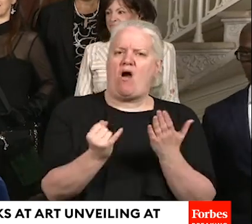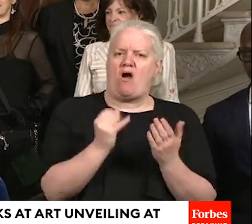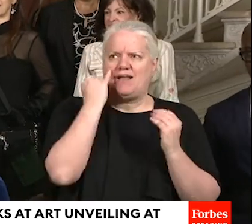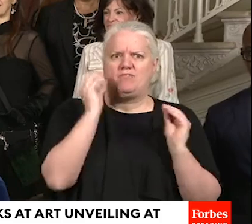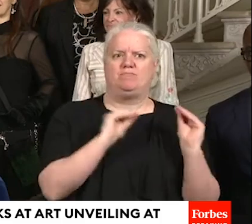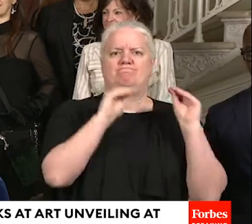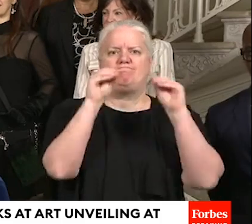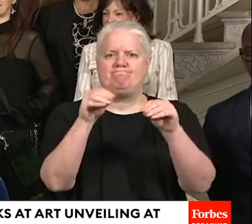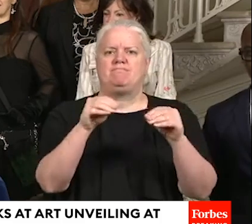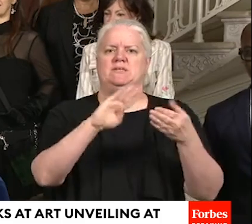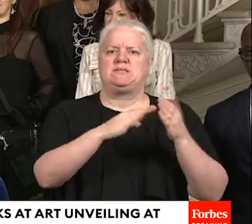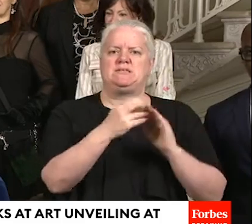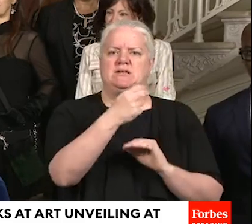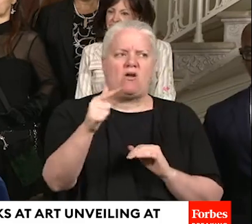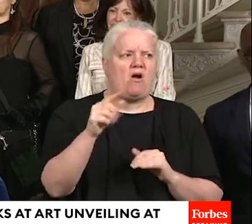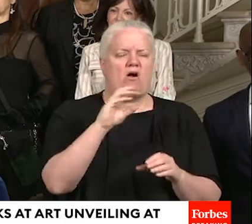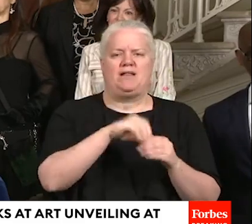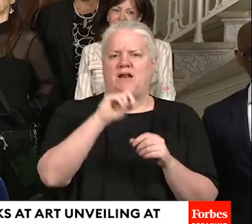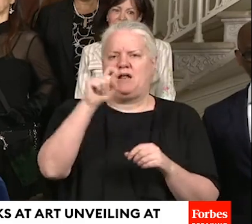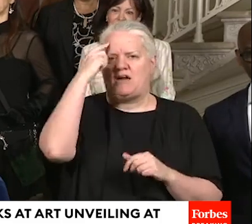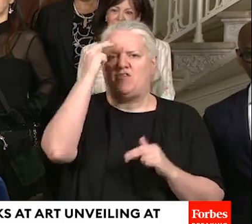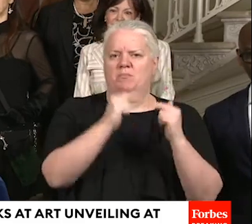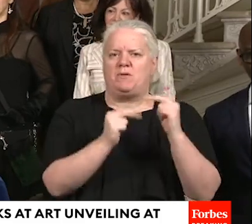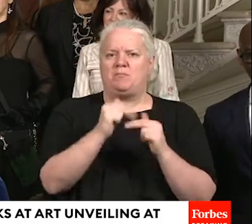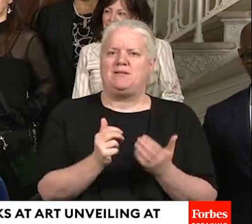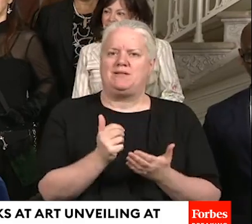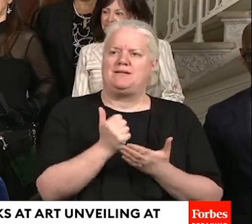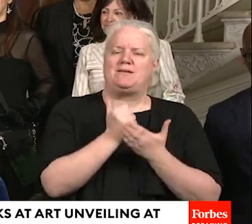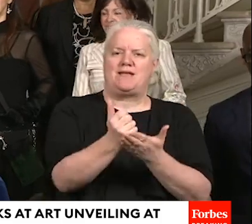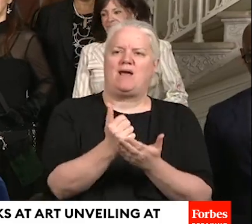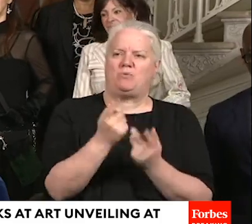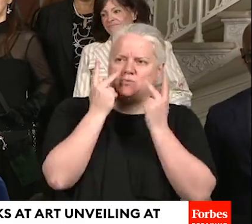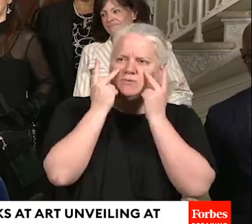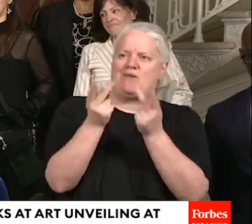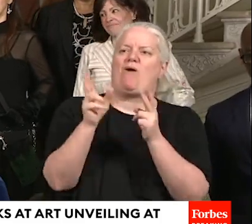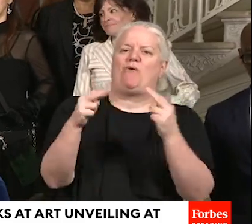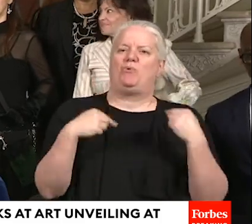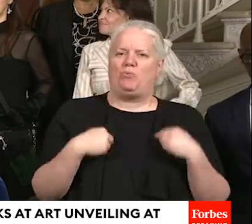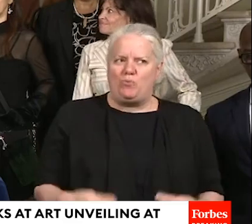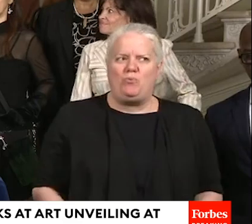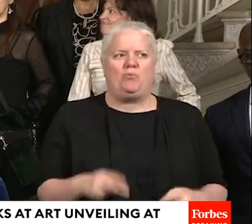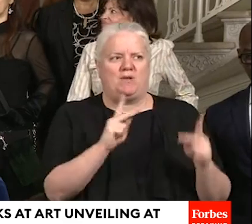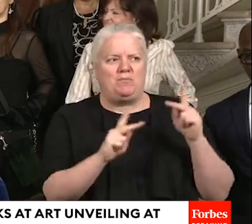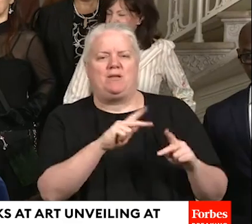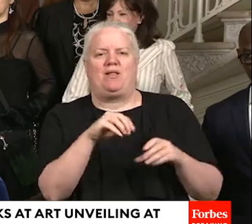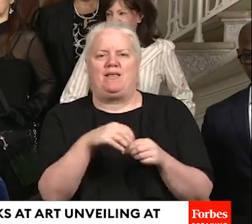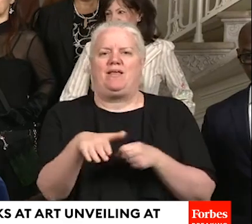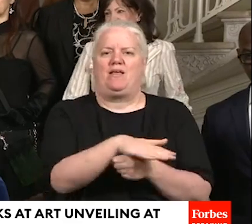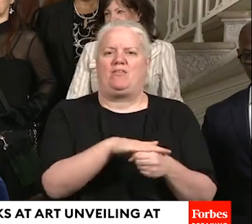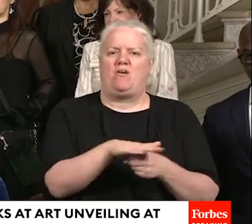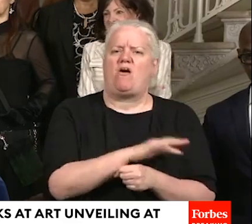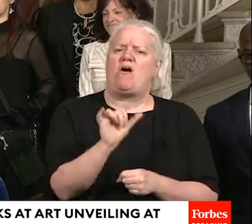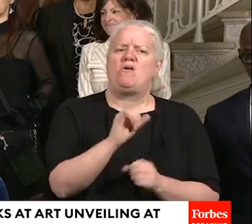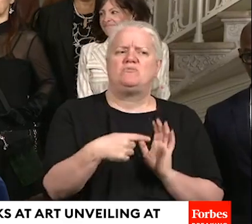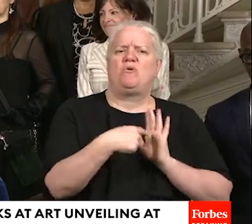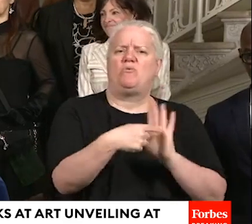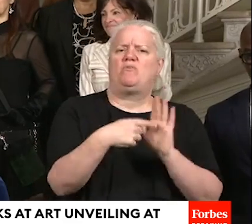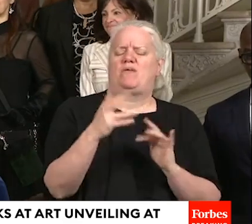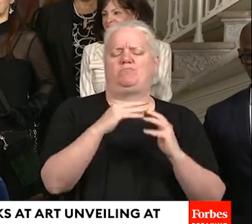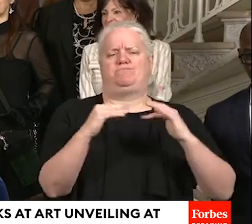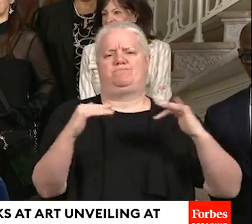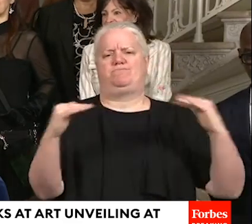help humanize these spaces. But they also help us reflect and reveal the rich diversity of